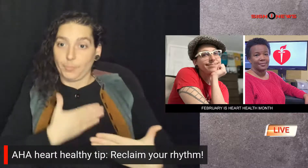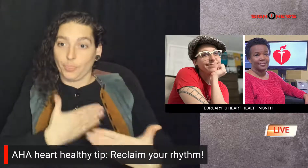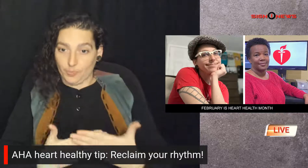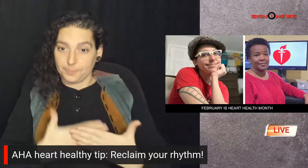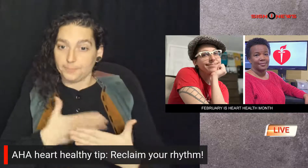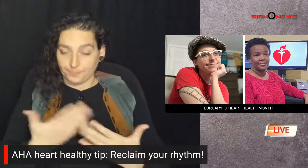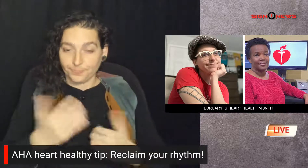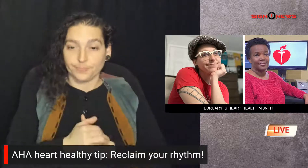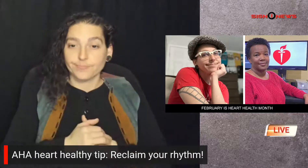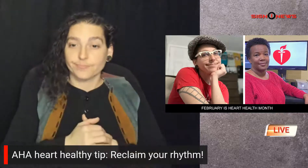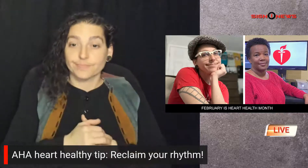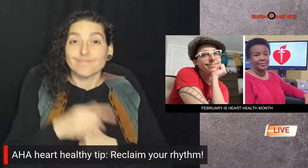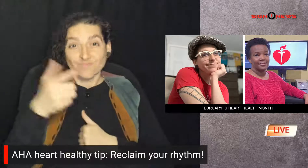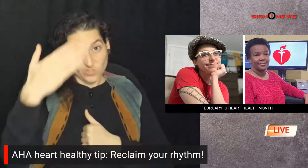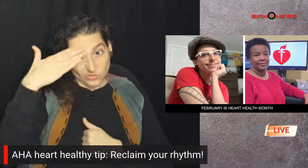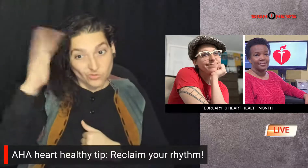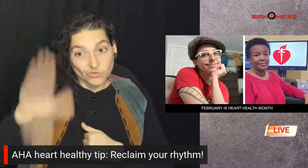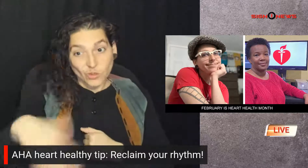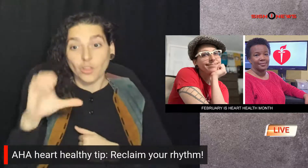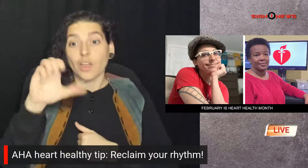reclaim your rhythm.